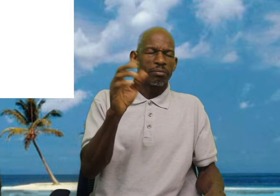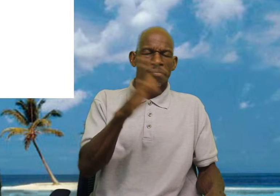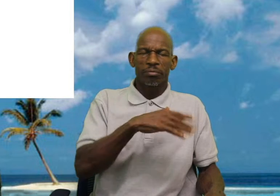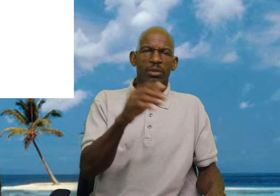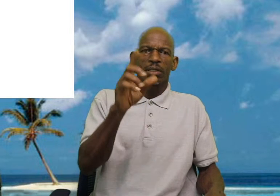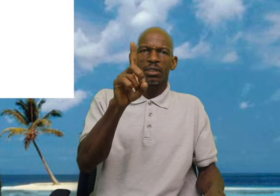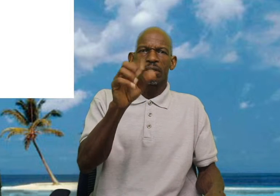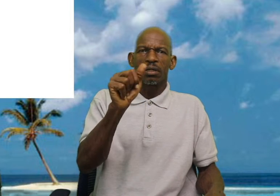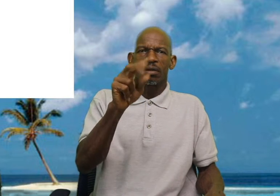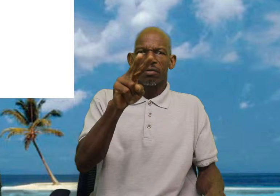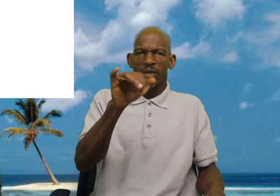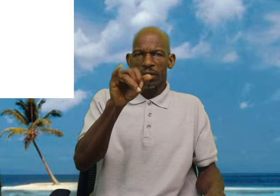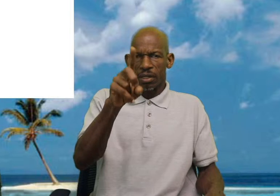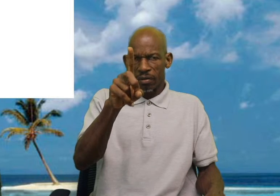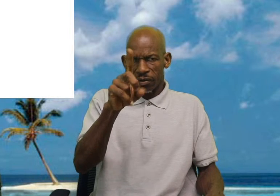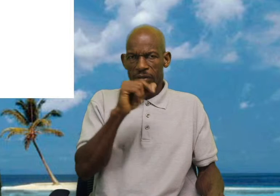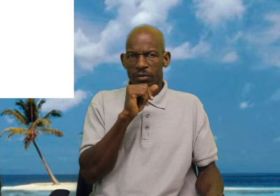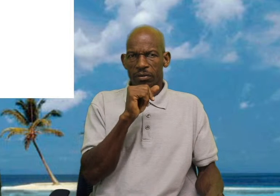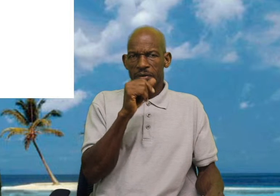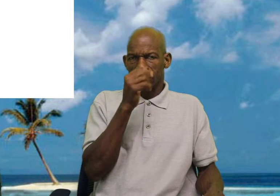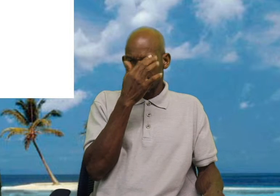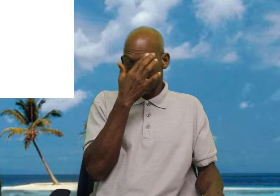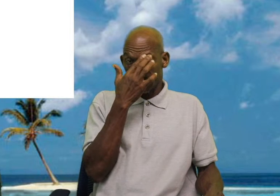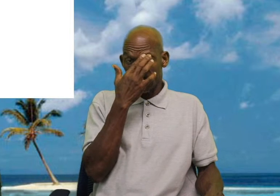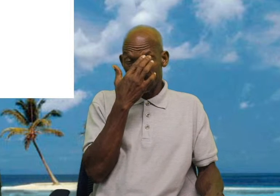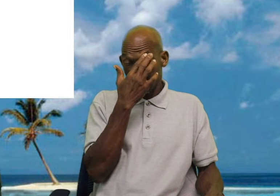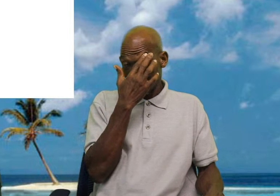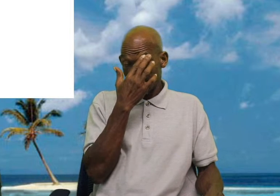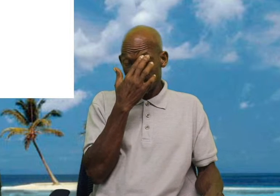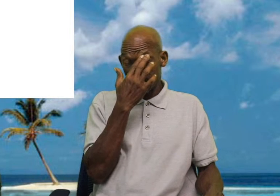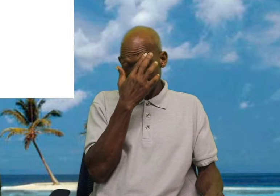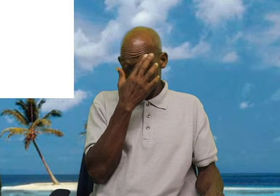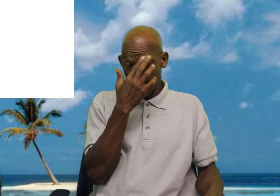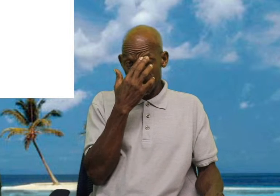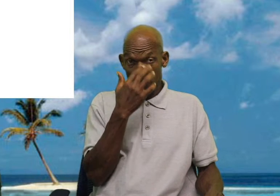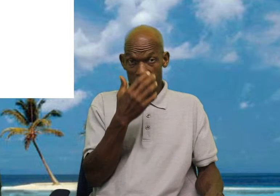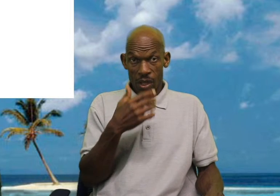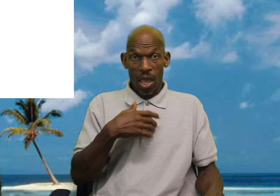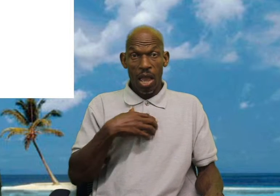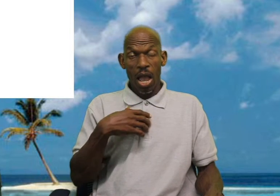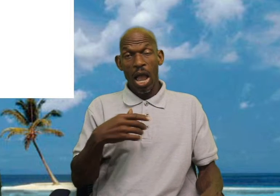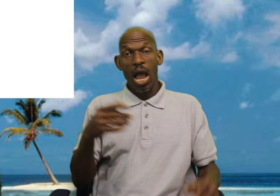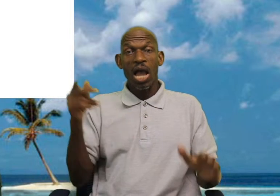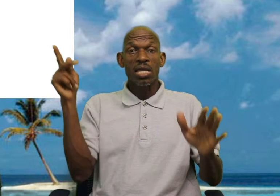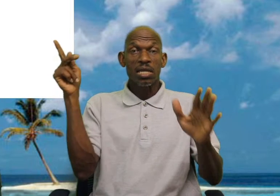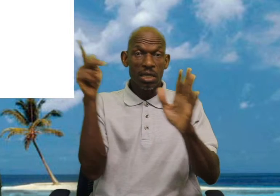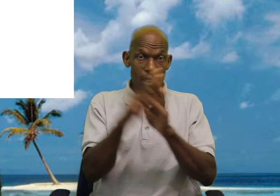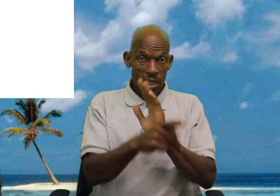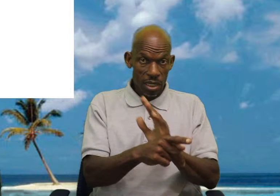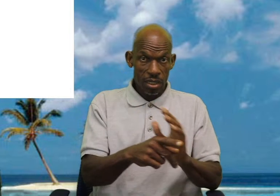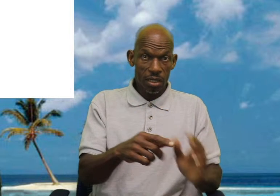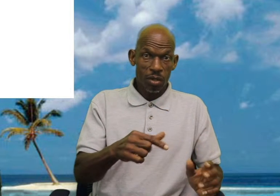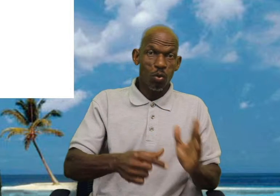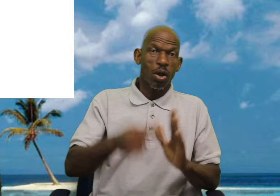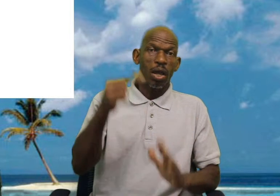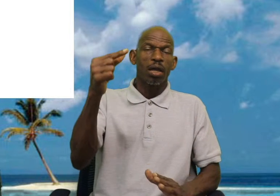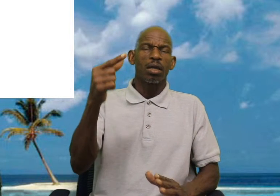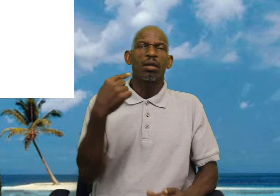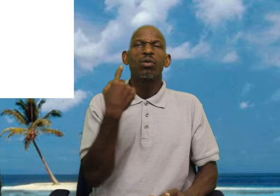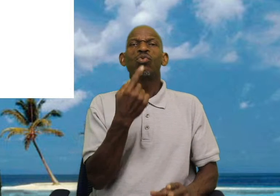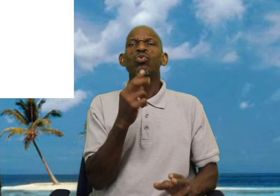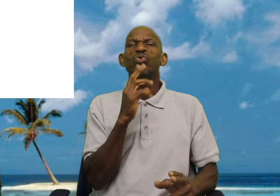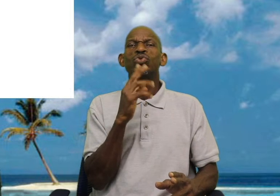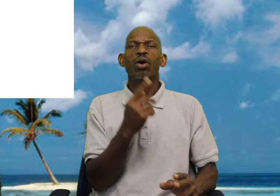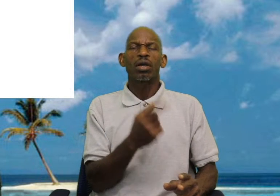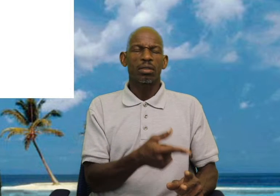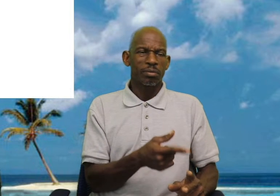was introduced in the first sentence, right? I. So I am a deaf person. So when